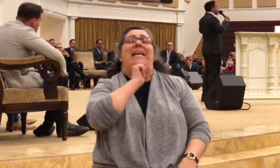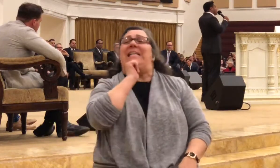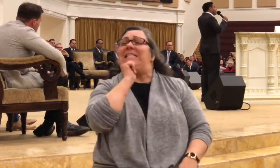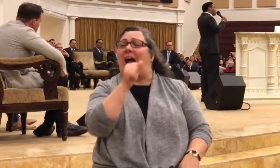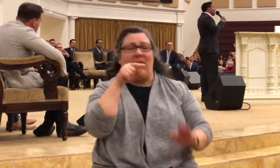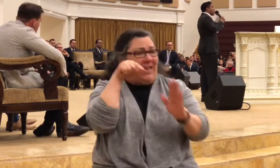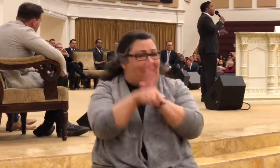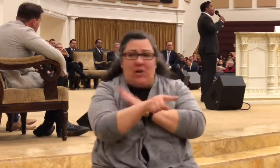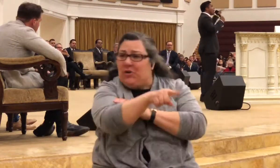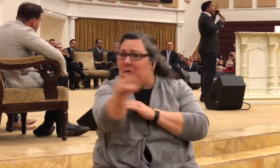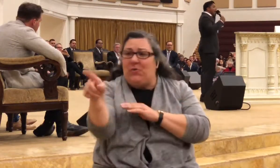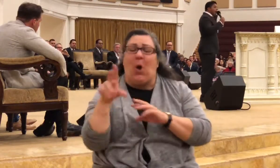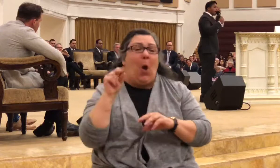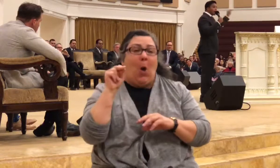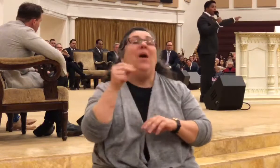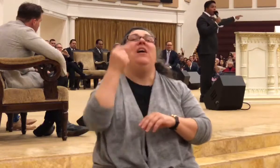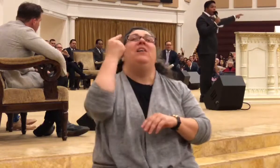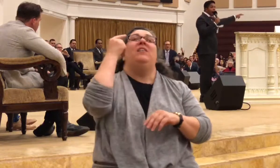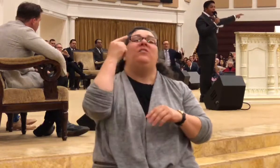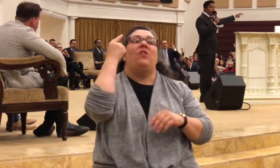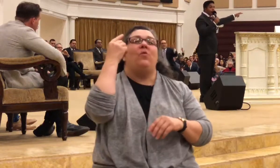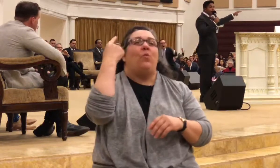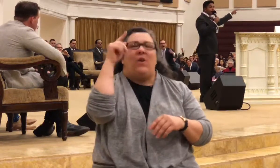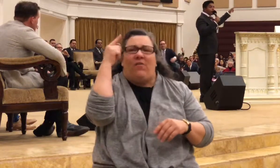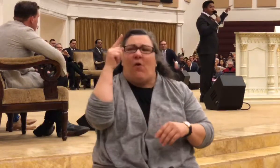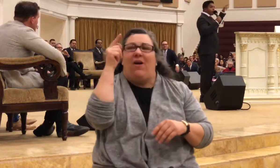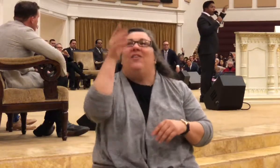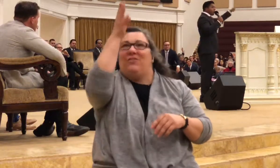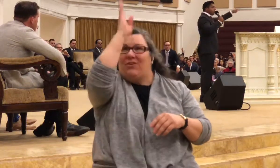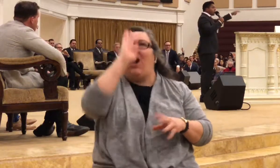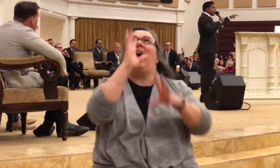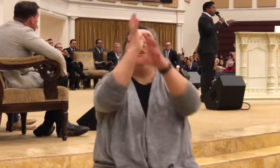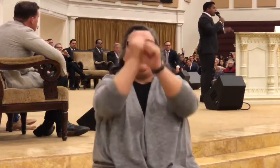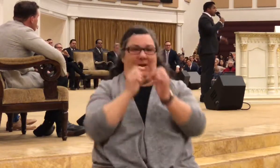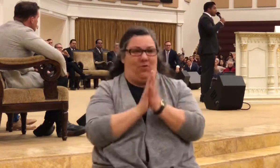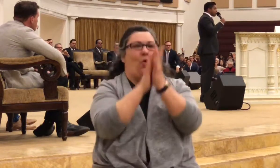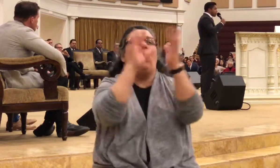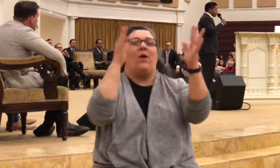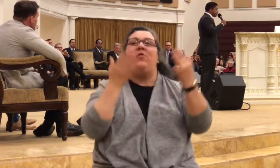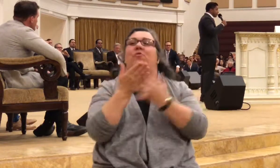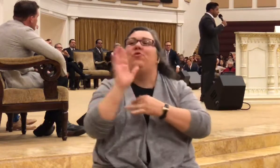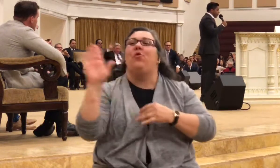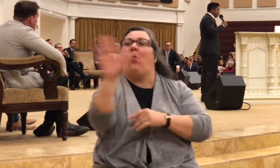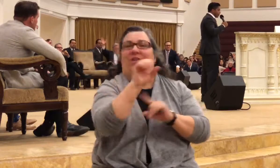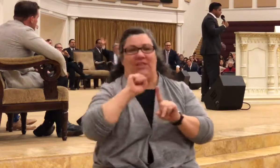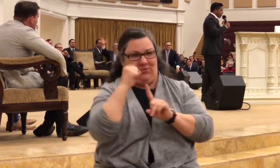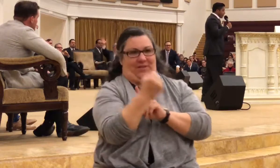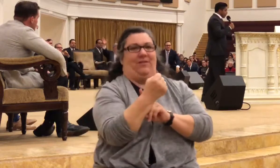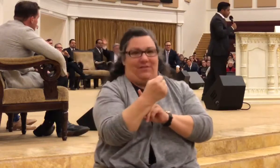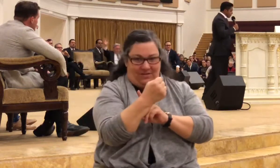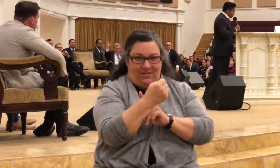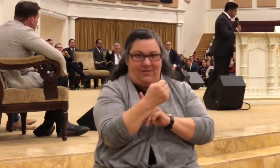unto death, but it's so that God can be glorified through your situation.